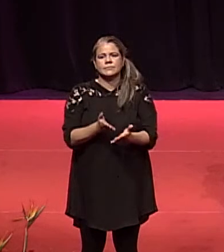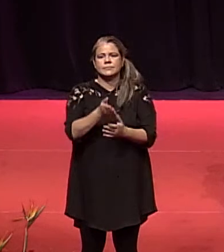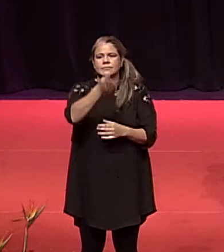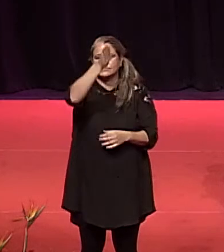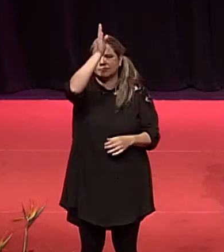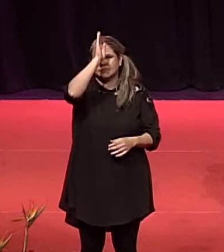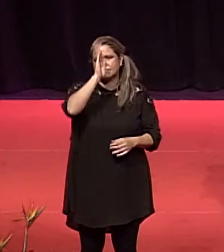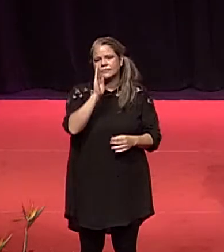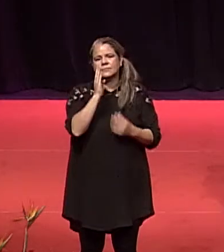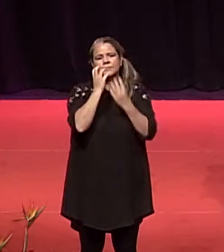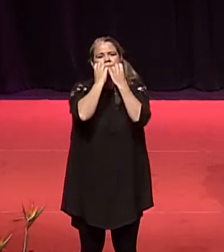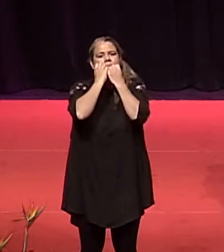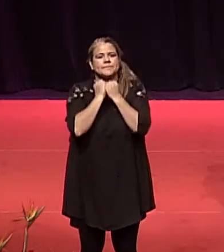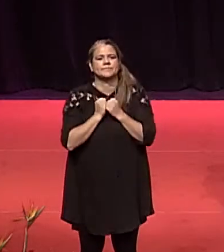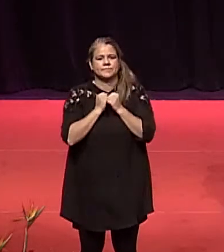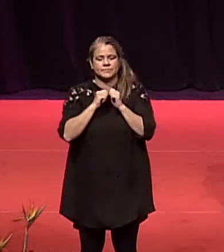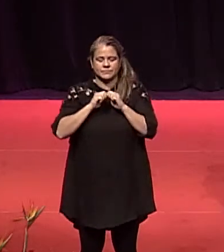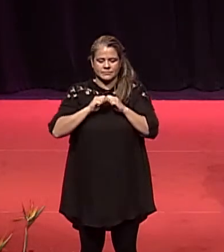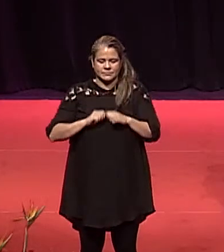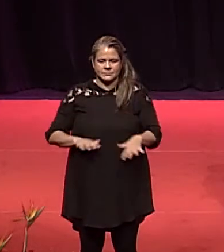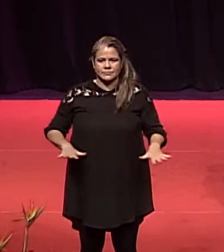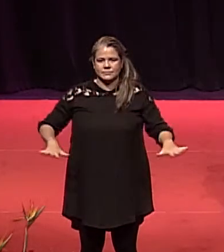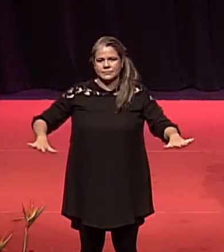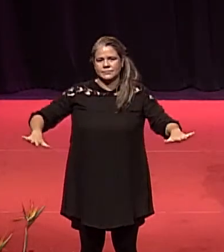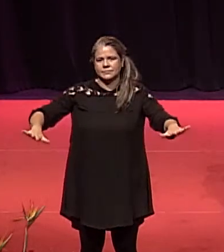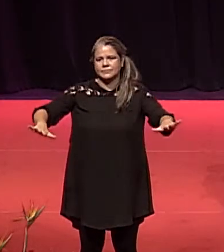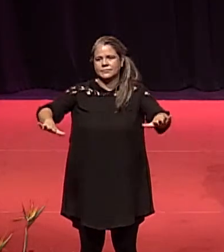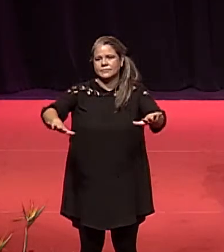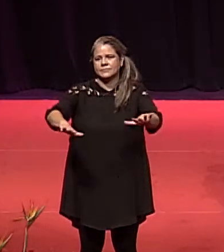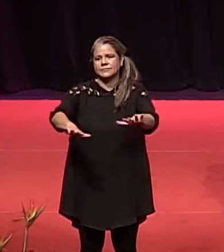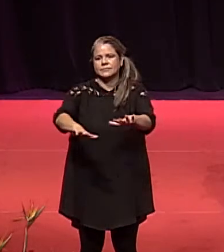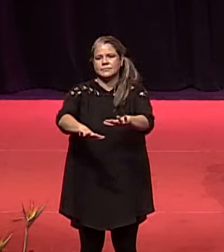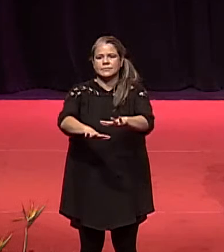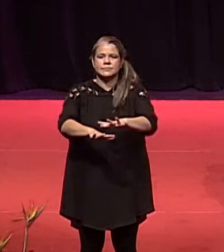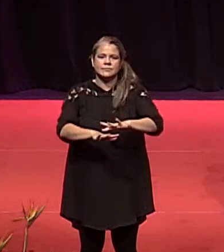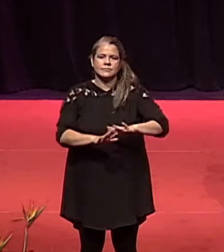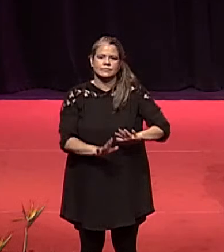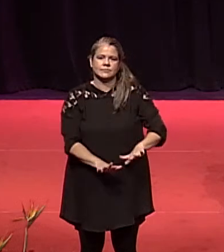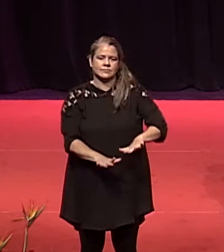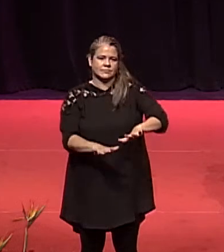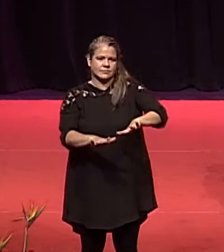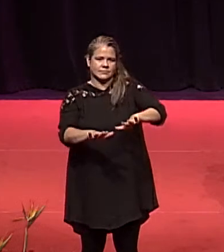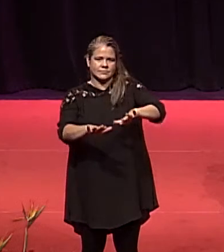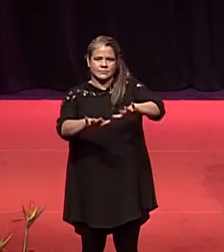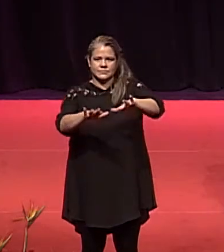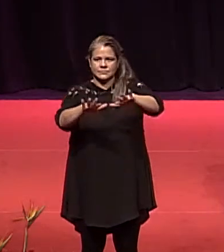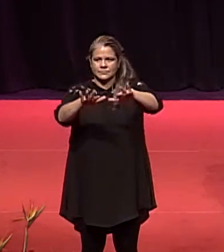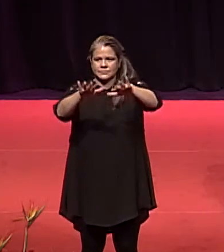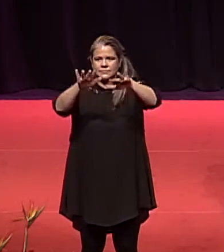exploits. God keep our land